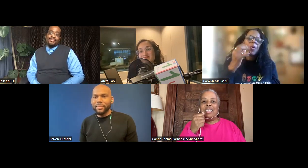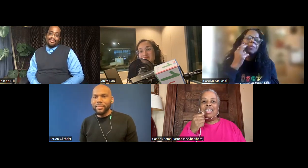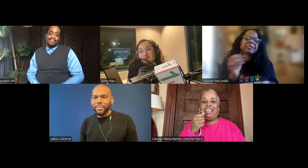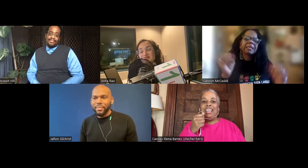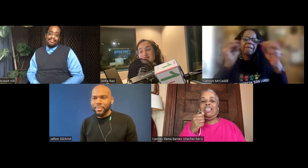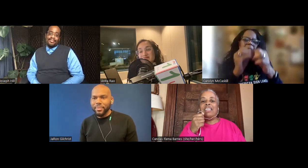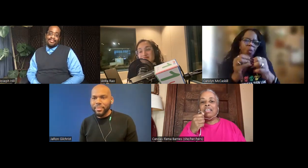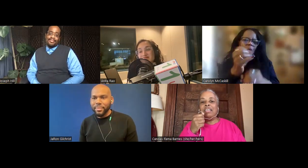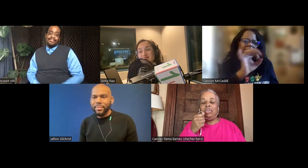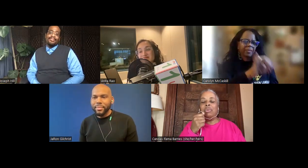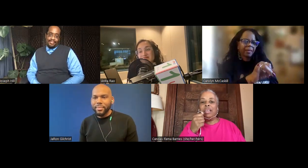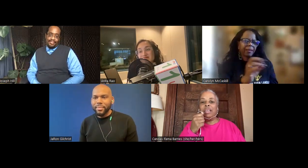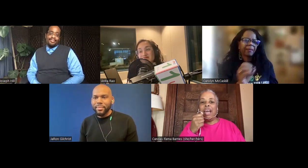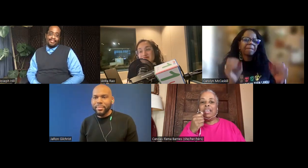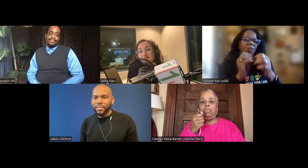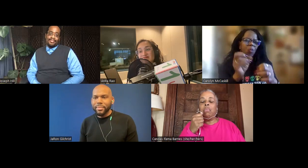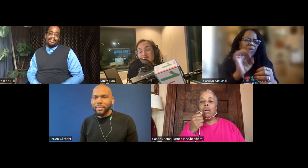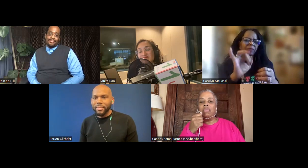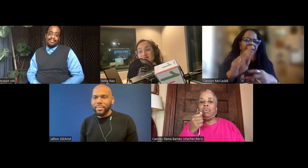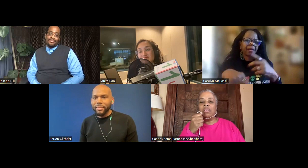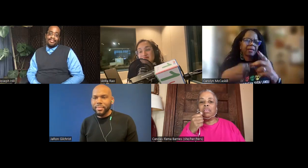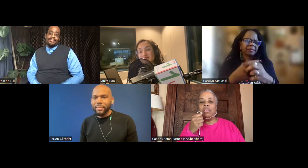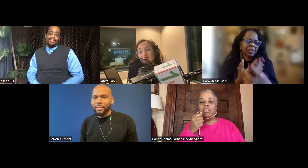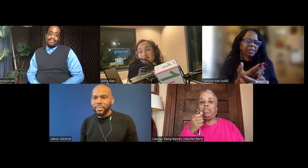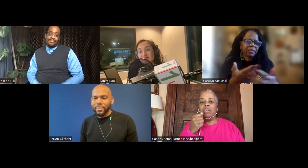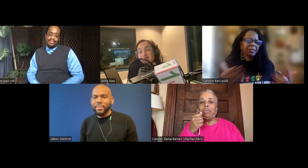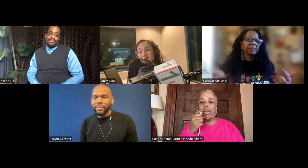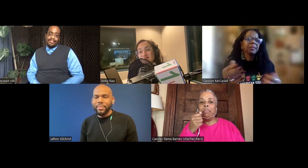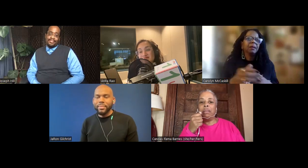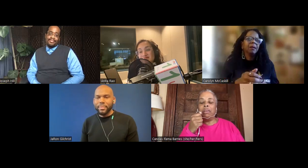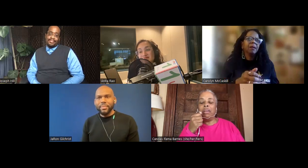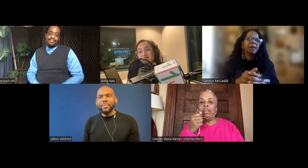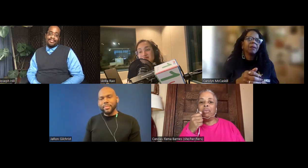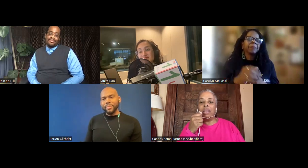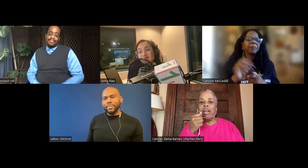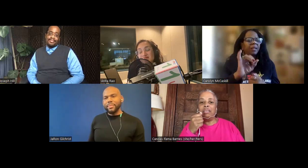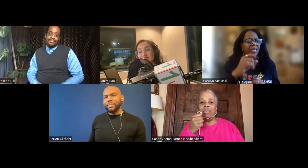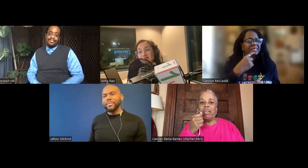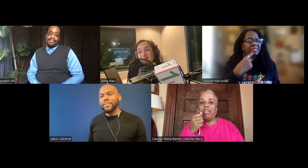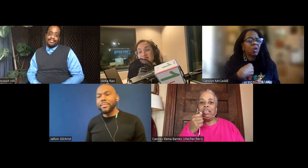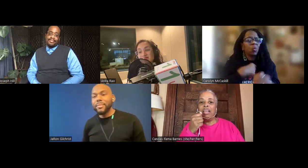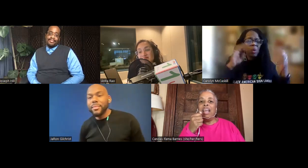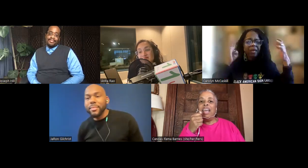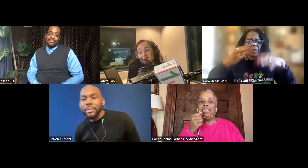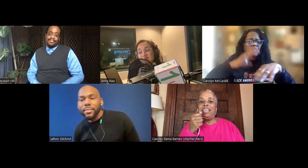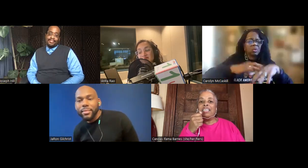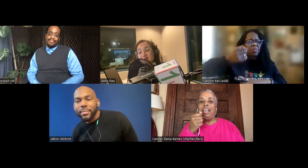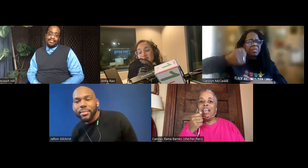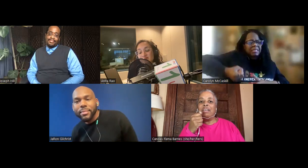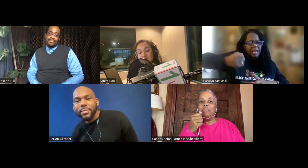Sadie Smith was doing that, and it's been wonderful to see her talk about her grandmother and those kinds of things. And as I